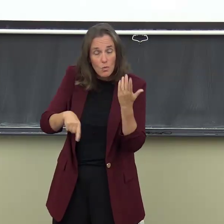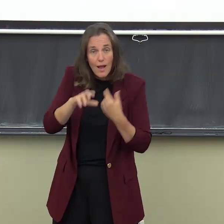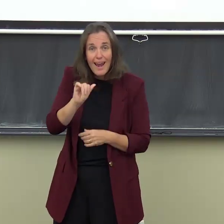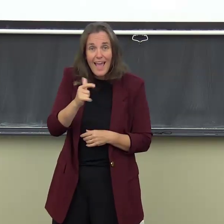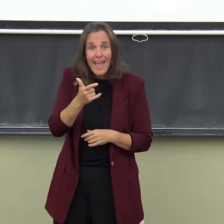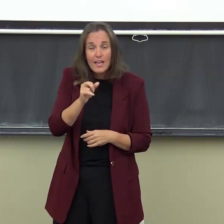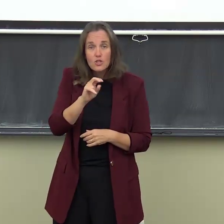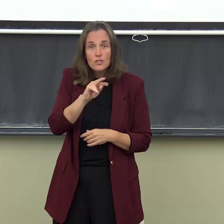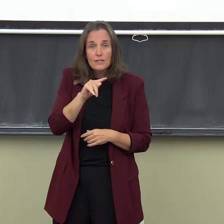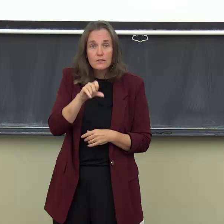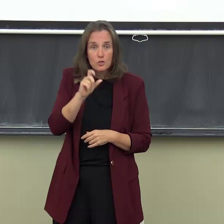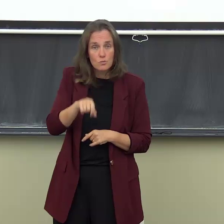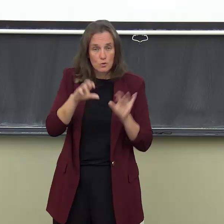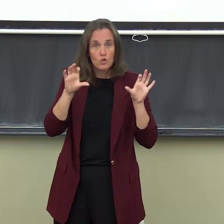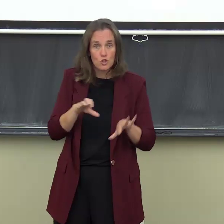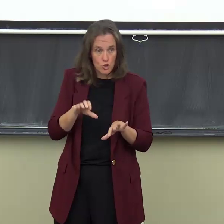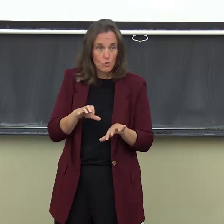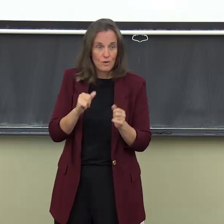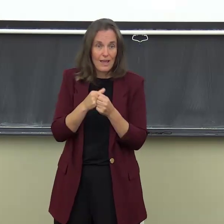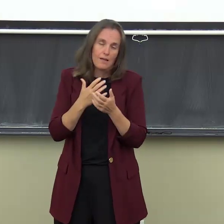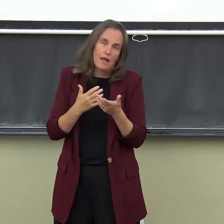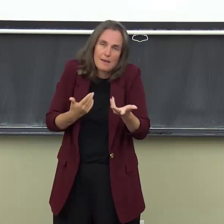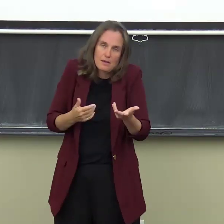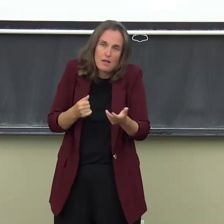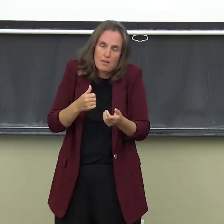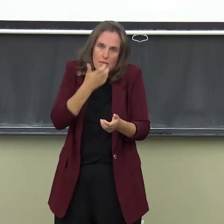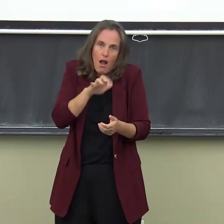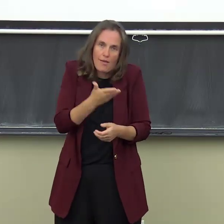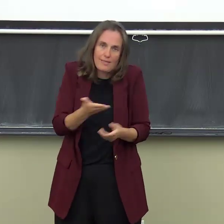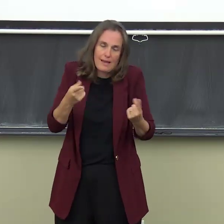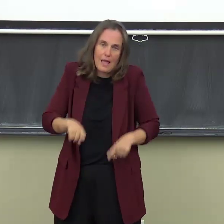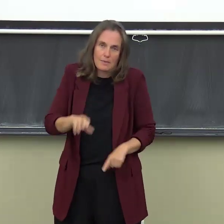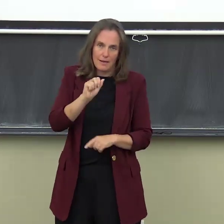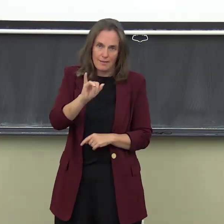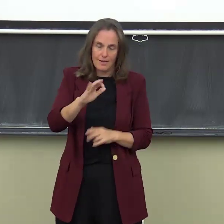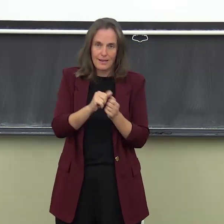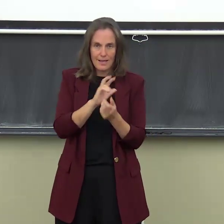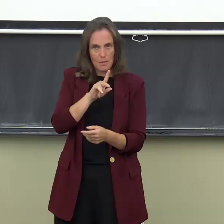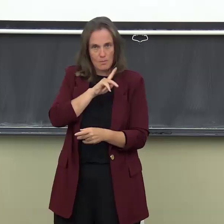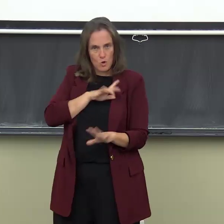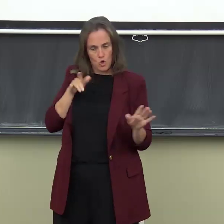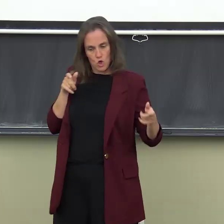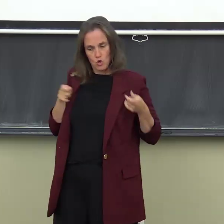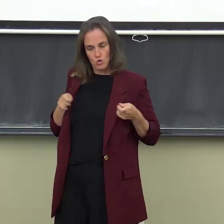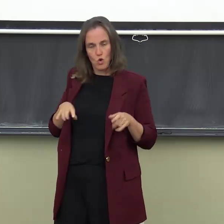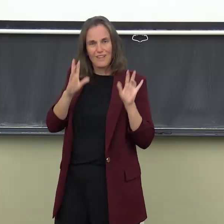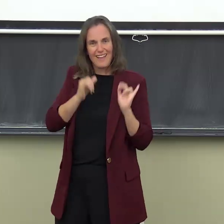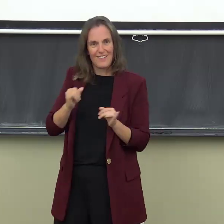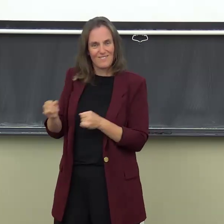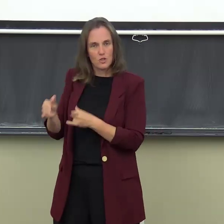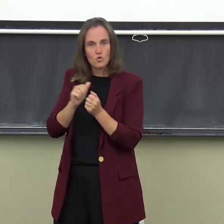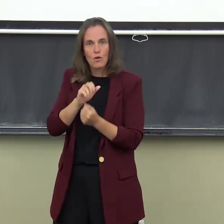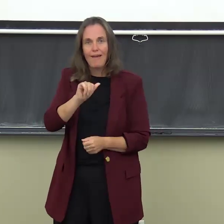doing. Exactly. I mean, the hot things happening in AI right now is very much personally controlled individual